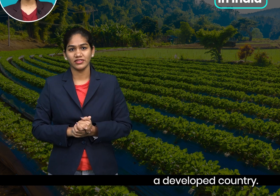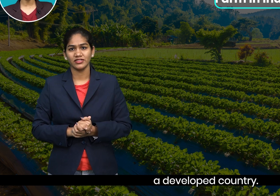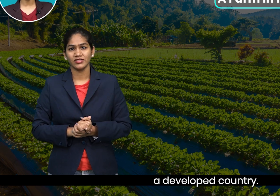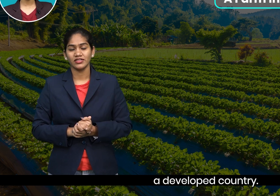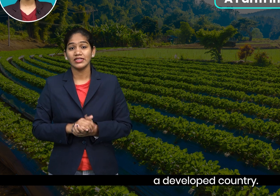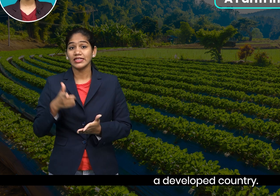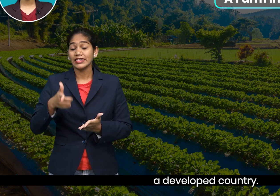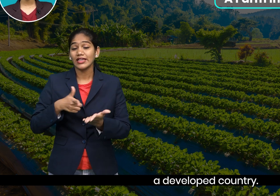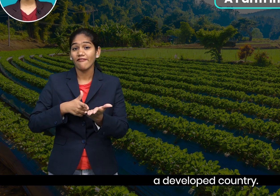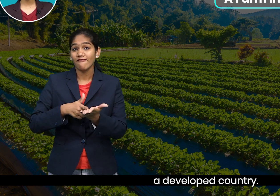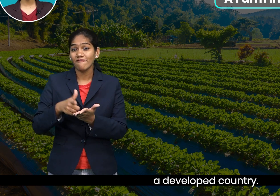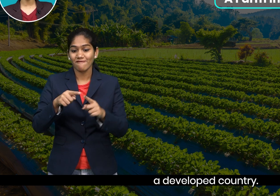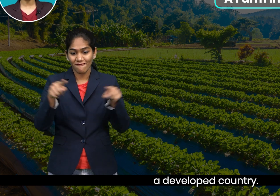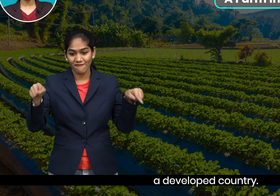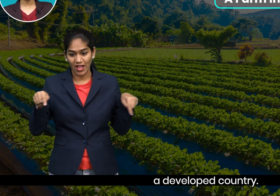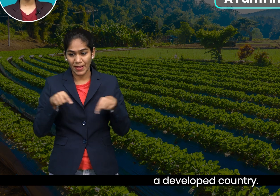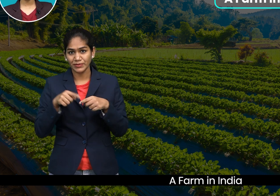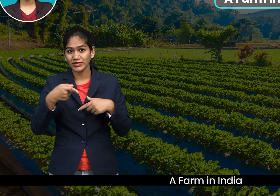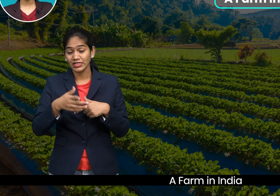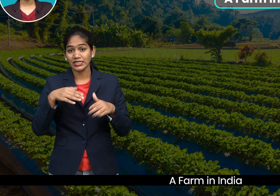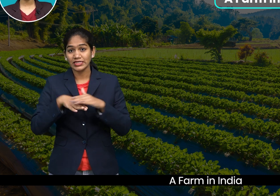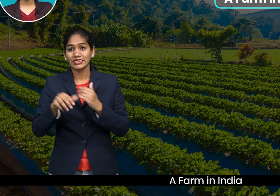A farm in India,